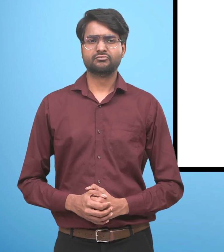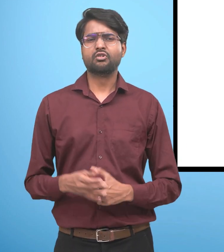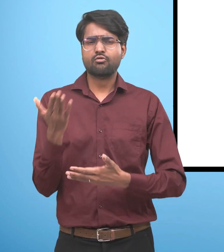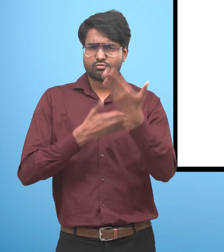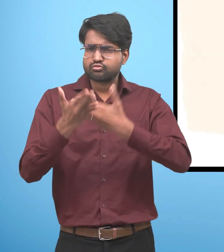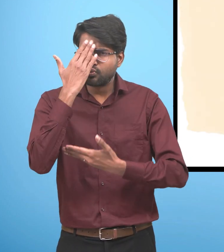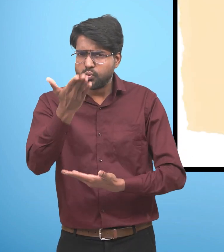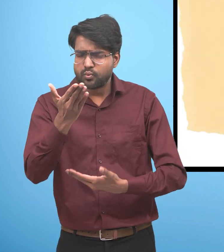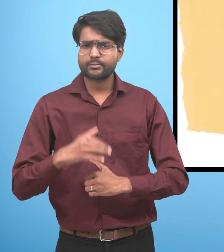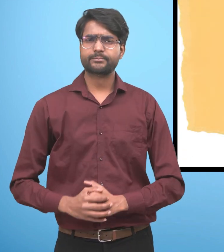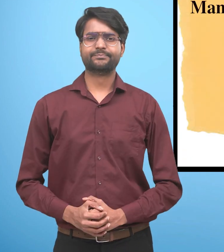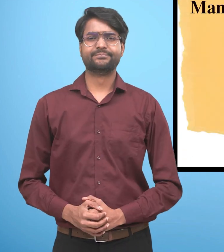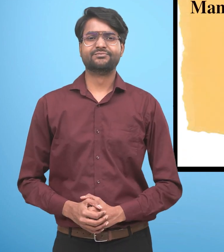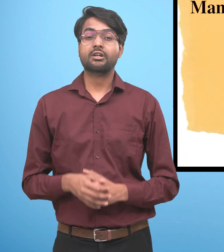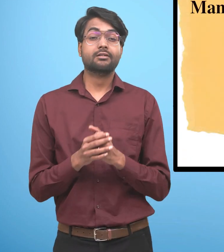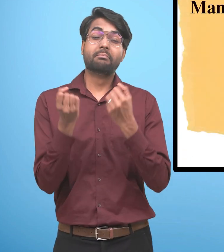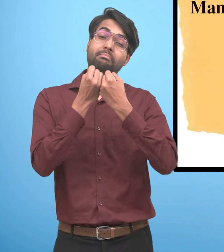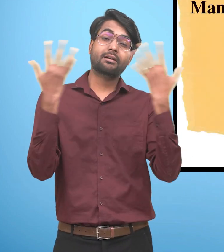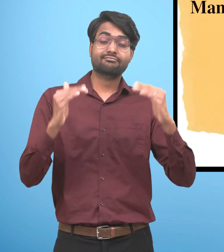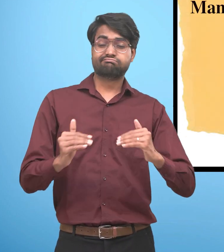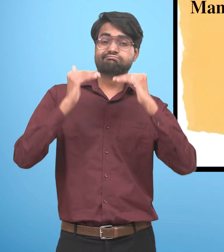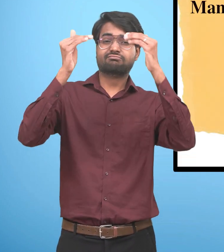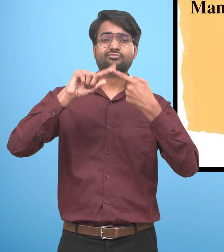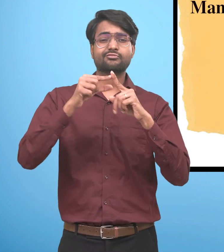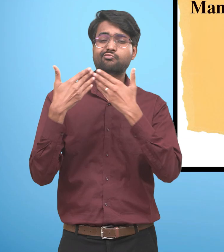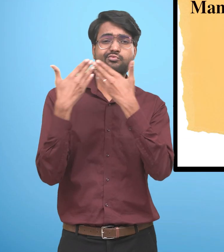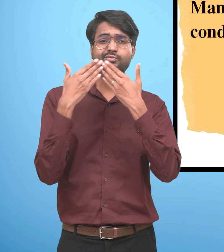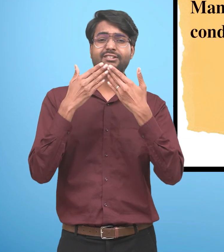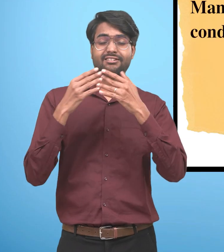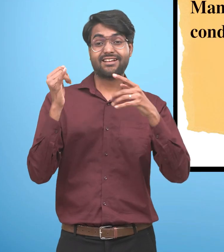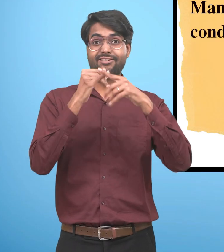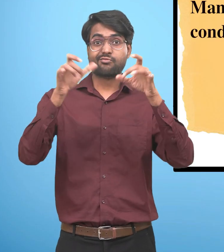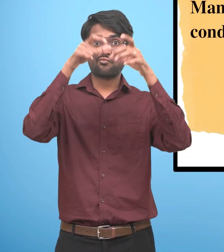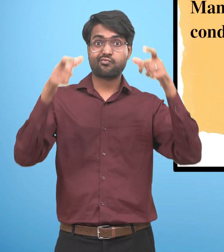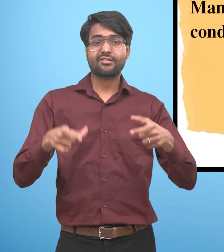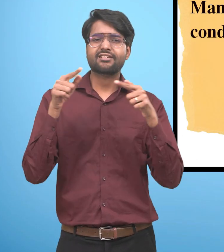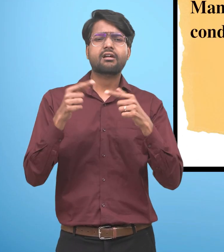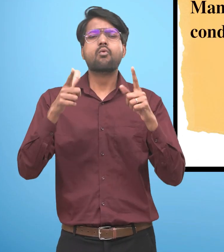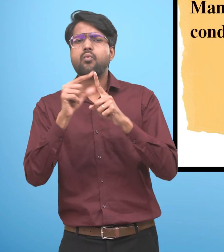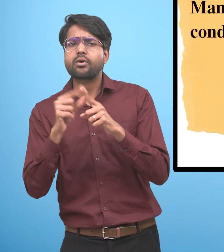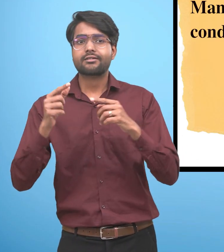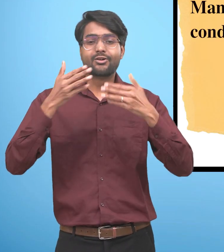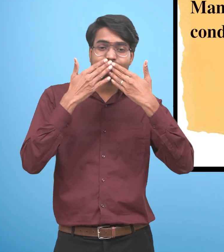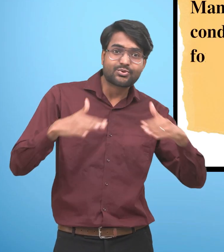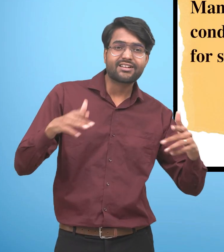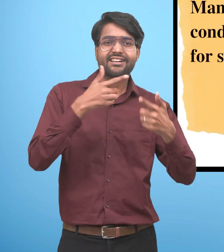Do you know? Many higher education institutions conduct night sky watching activities for